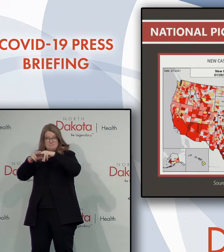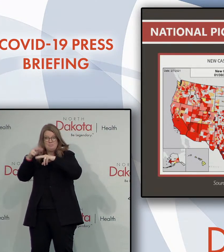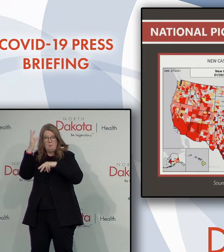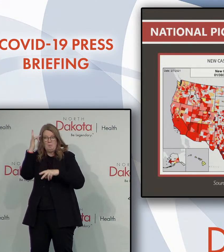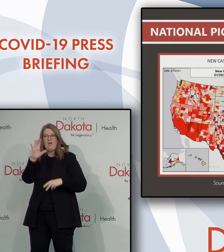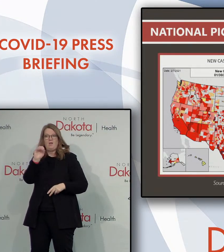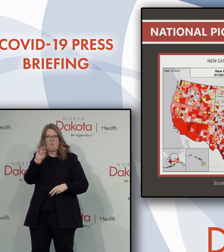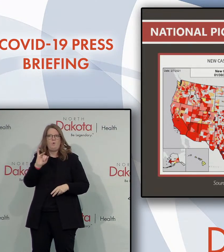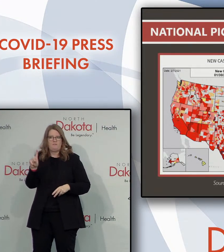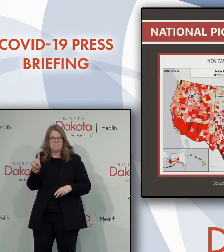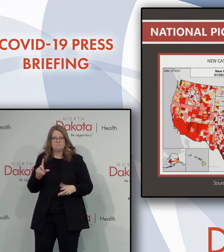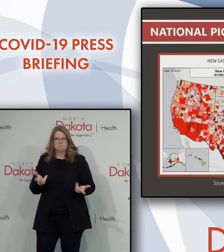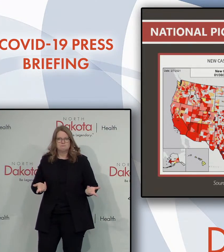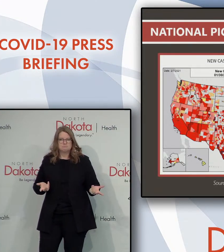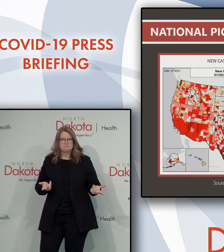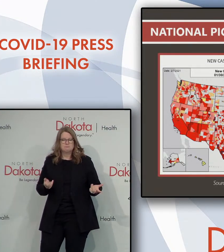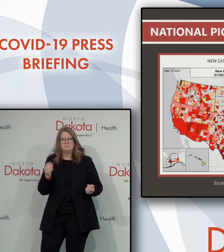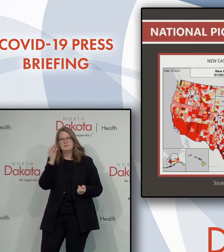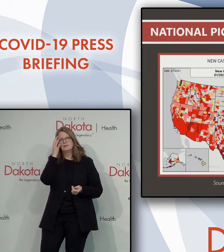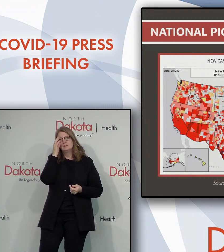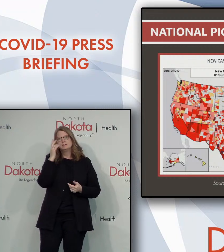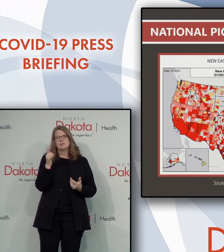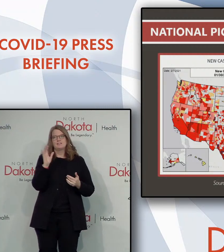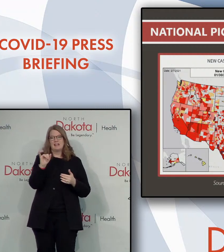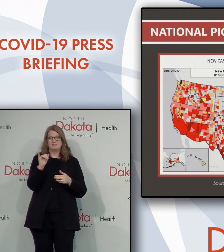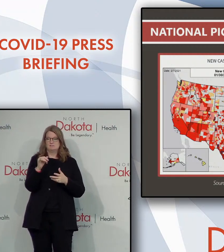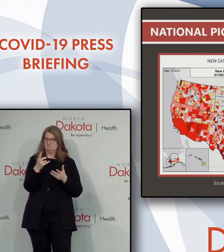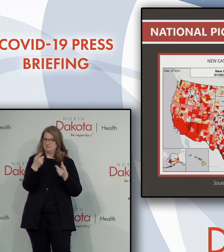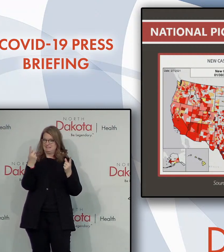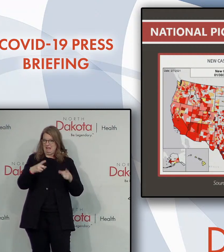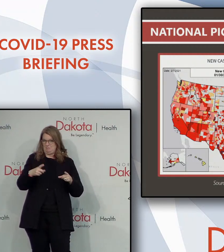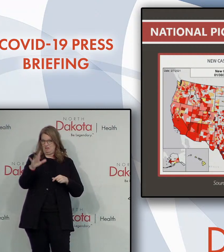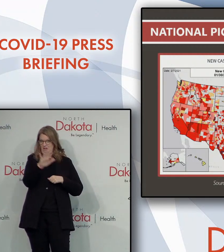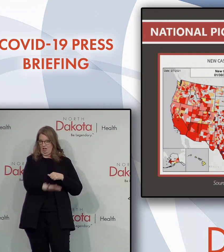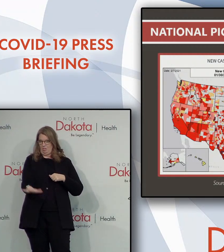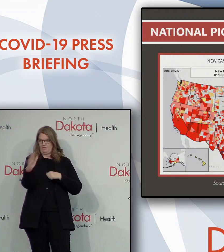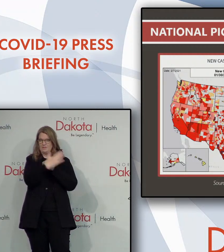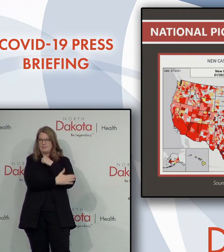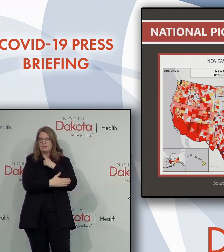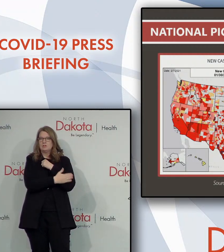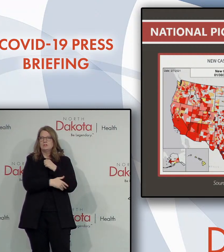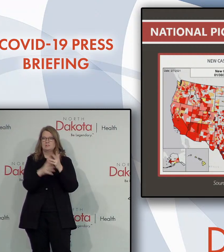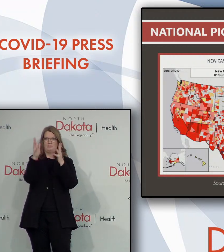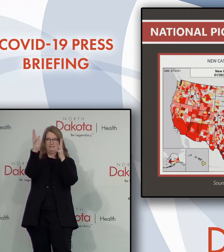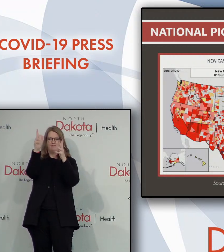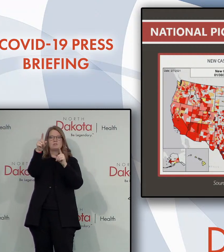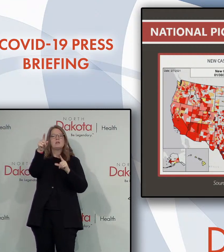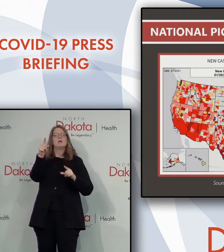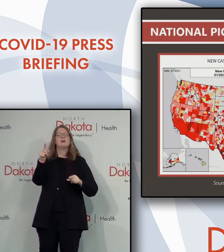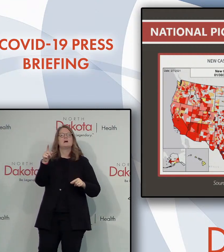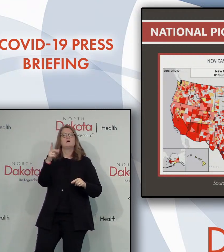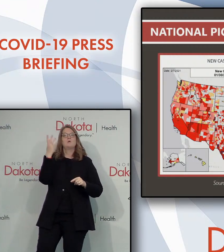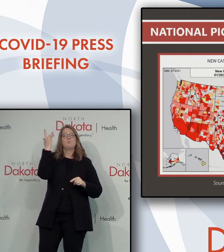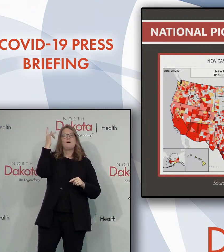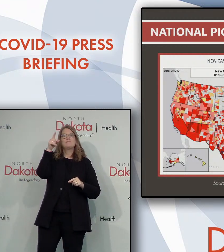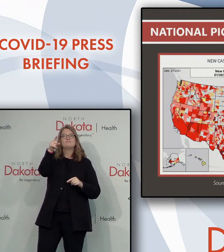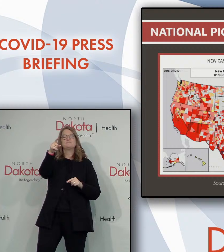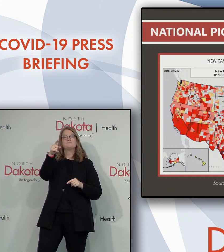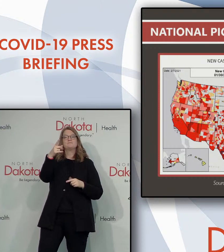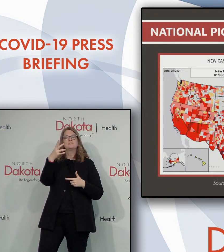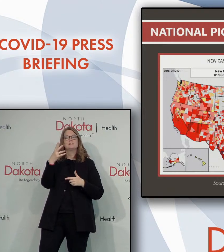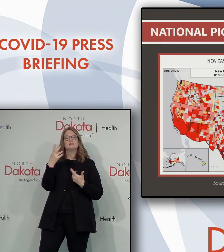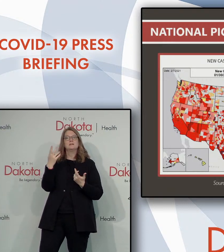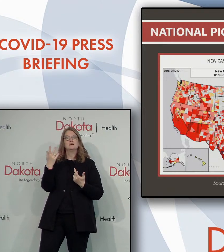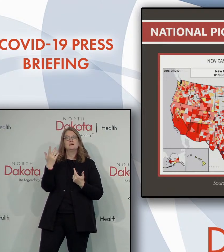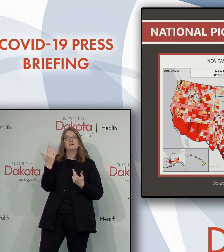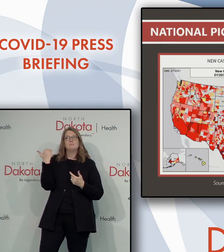So that's a quick look at the national picture. I'd say if we leave that up for one more second, on this slide, where the nation was